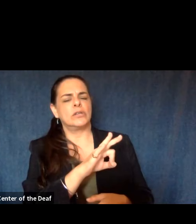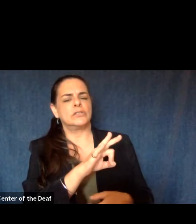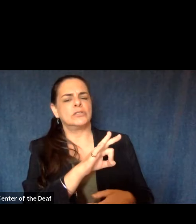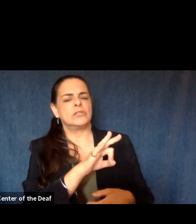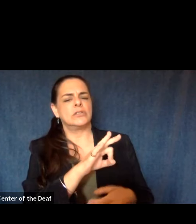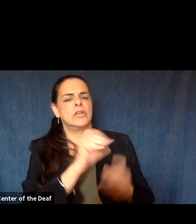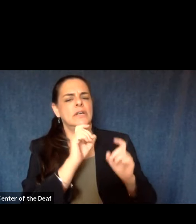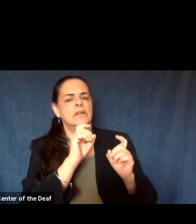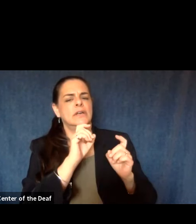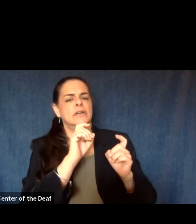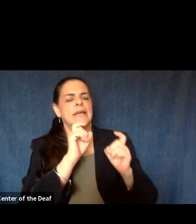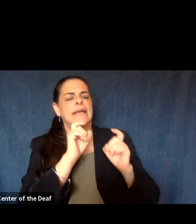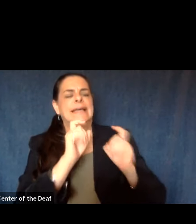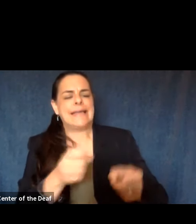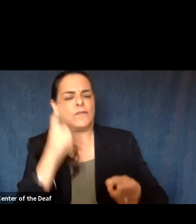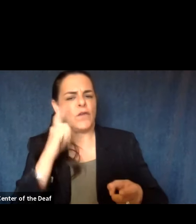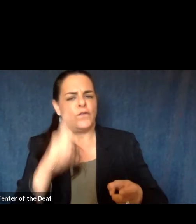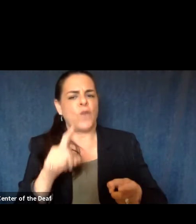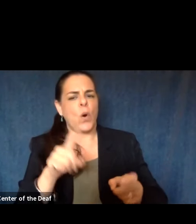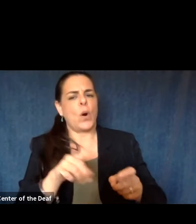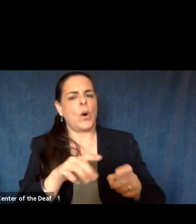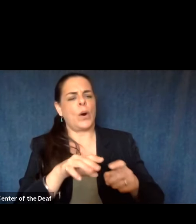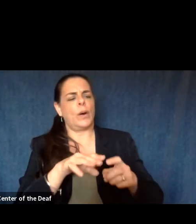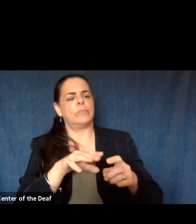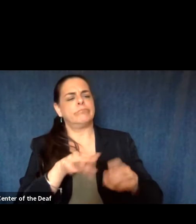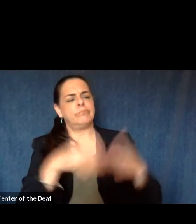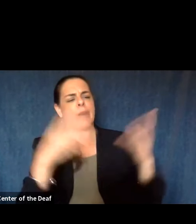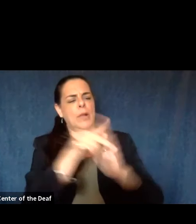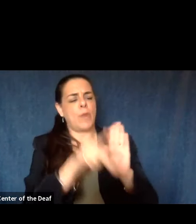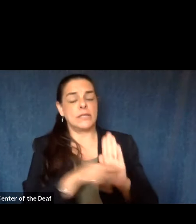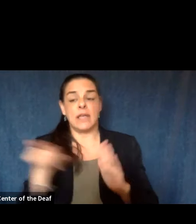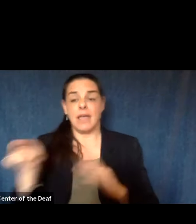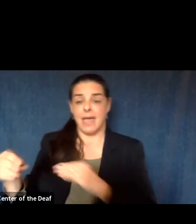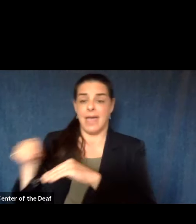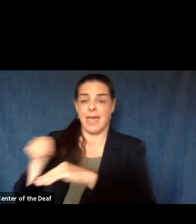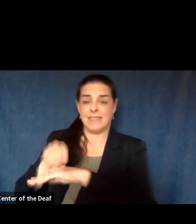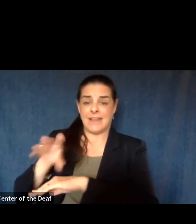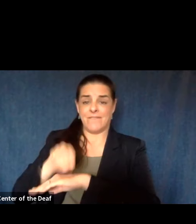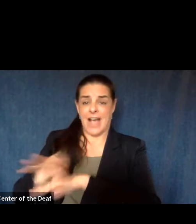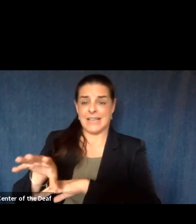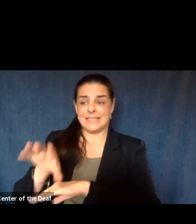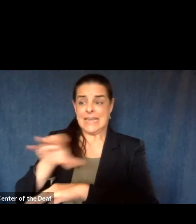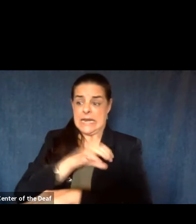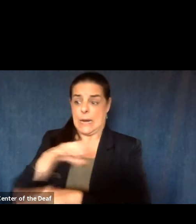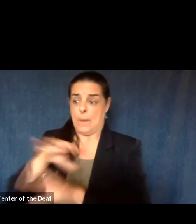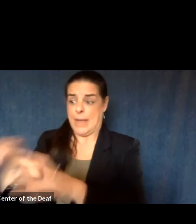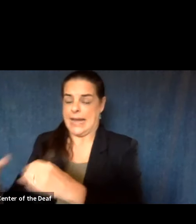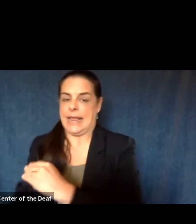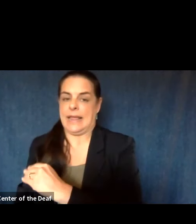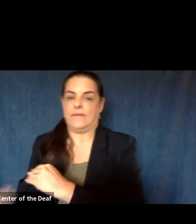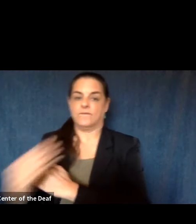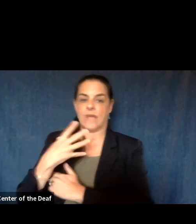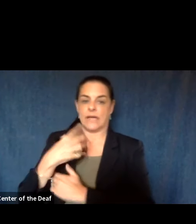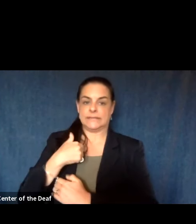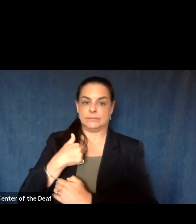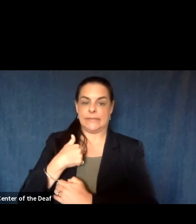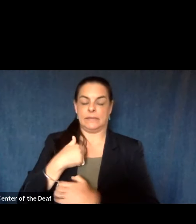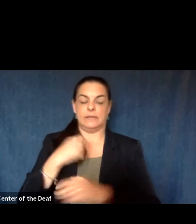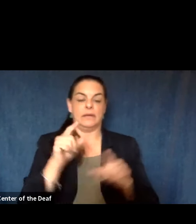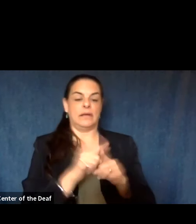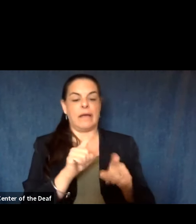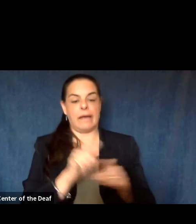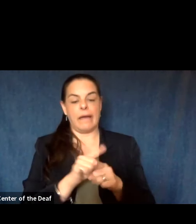policy? The advisory committee is advising me as the health officer under Executive Order